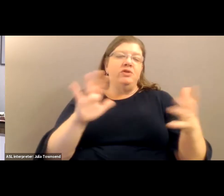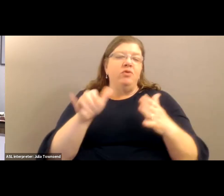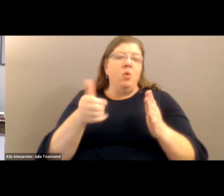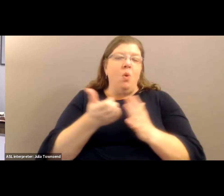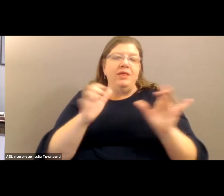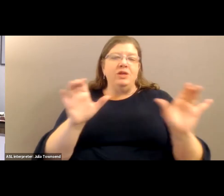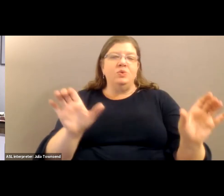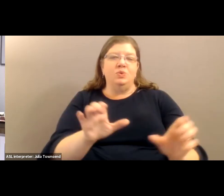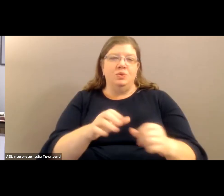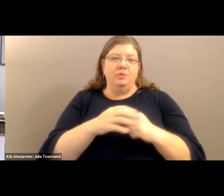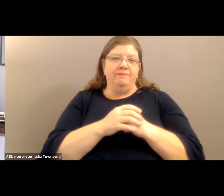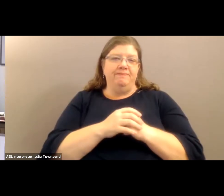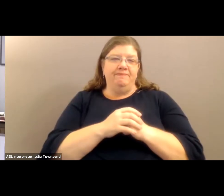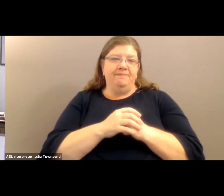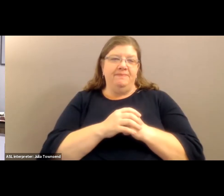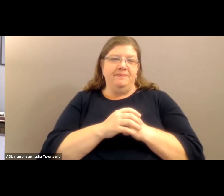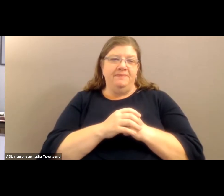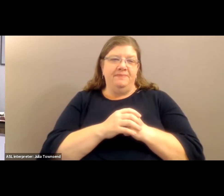do.